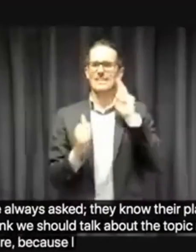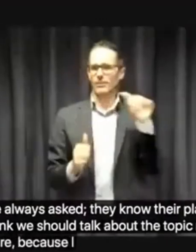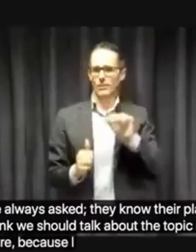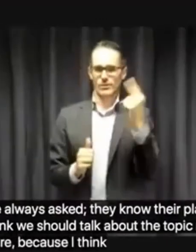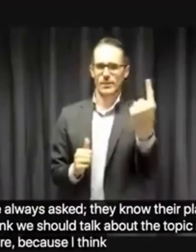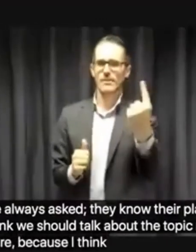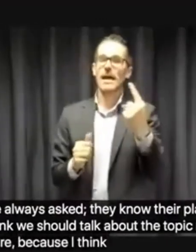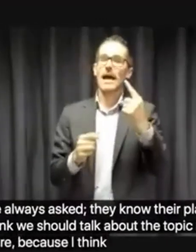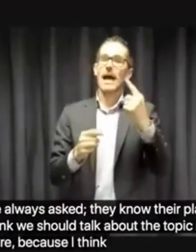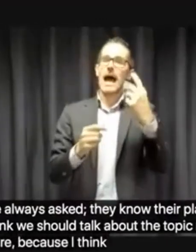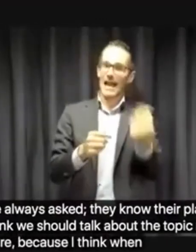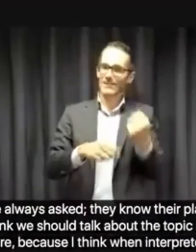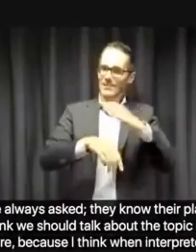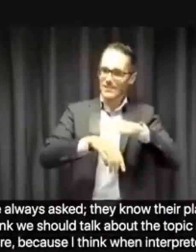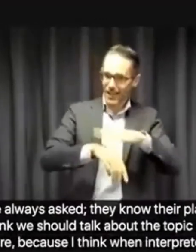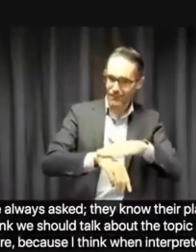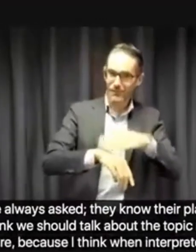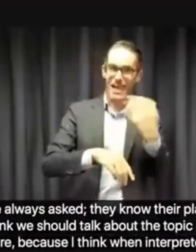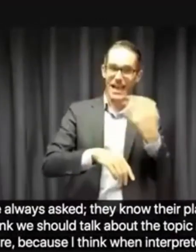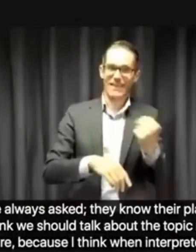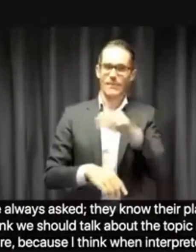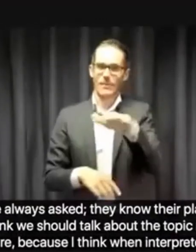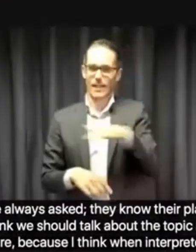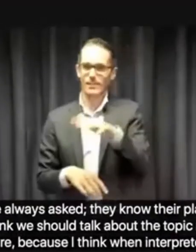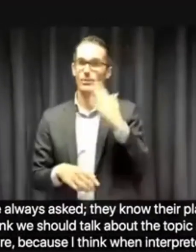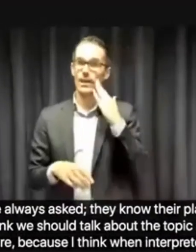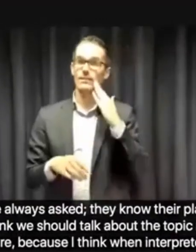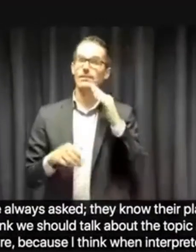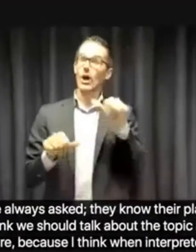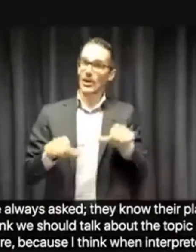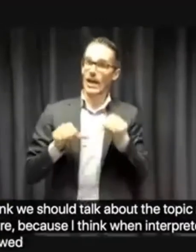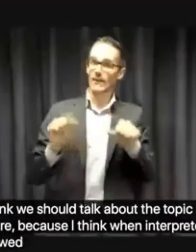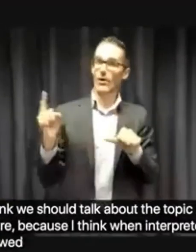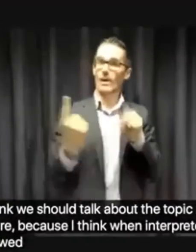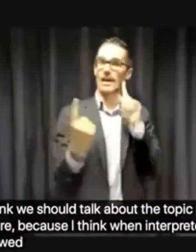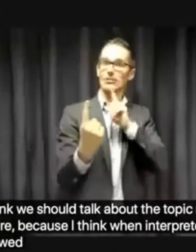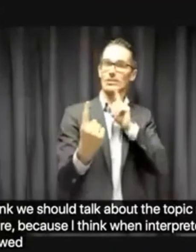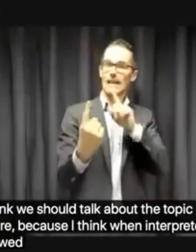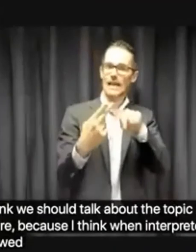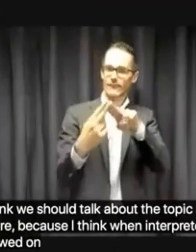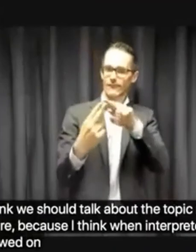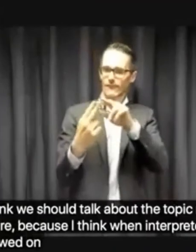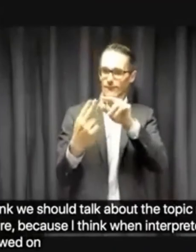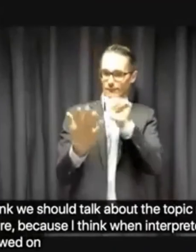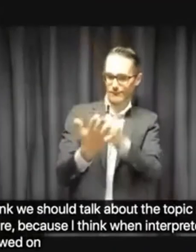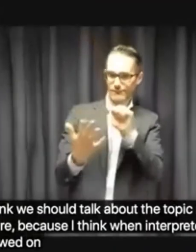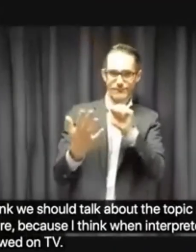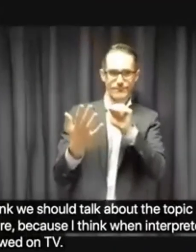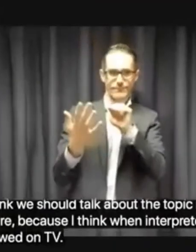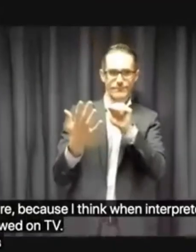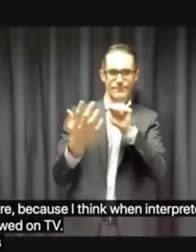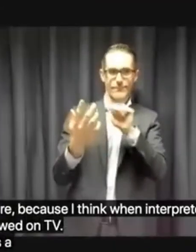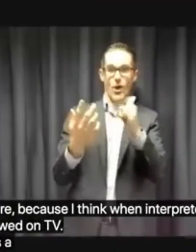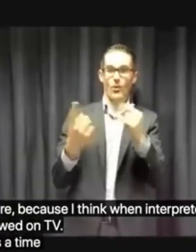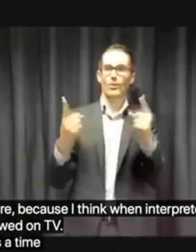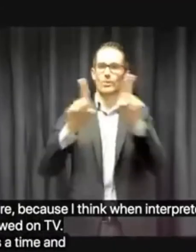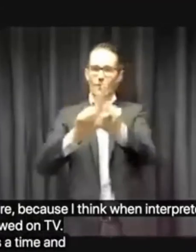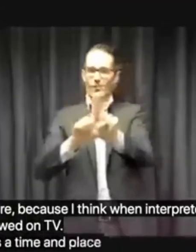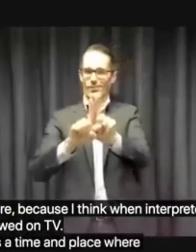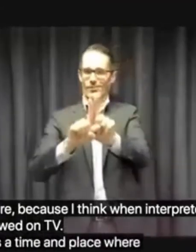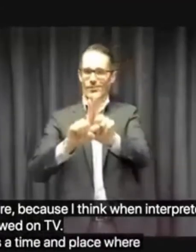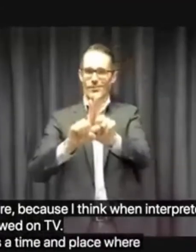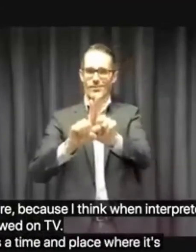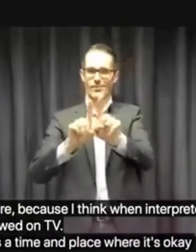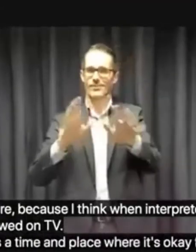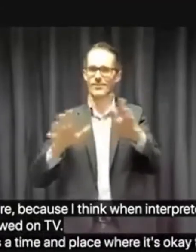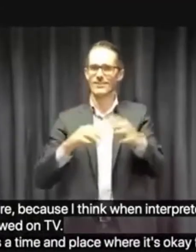give people more of a different information in that space? And there is a time, there is a place where it's okay for a deaf person, if the timing is